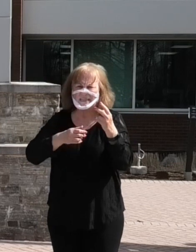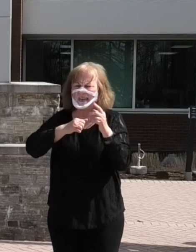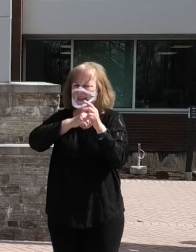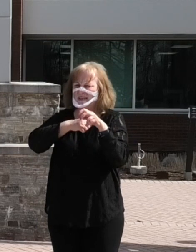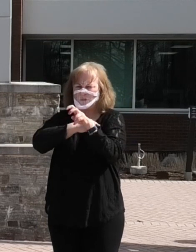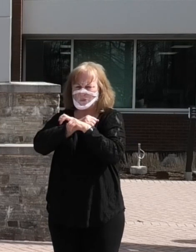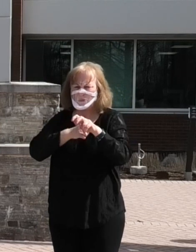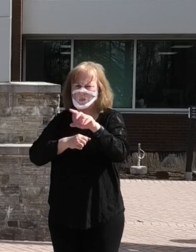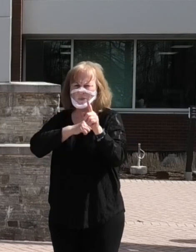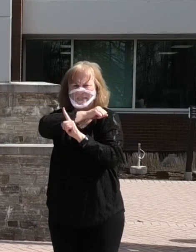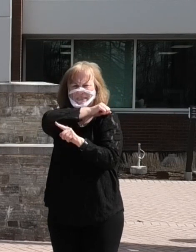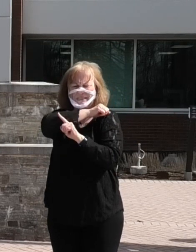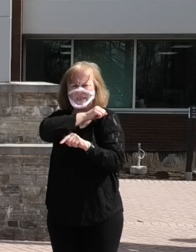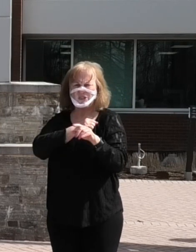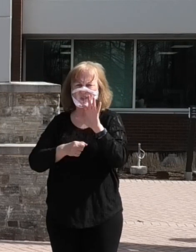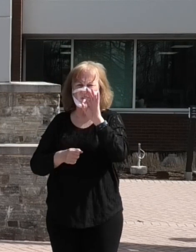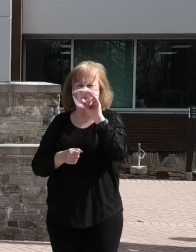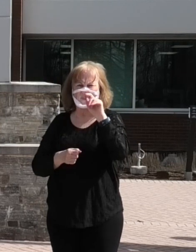detention facility.